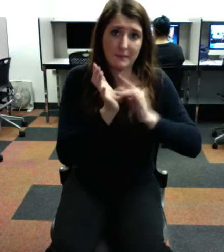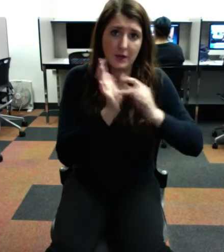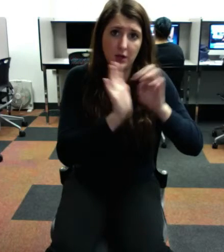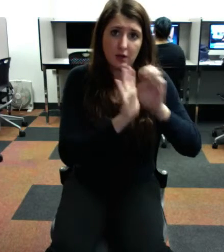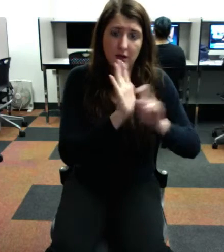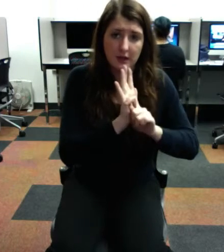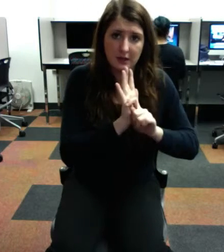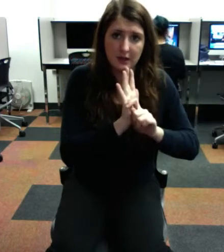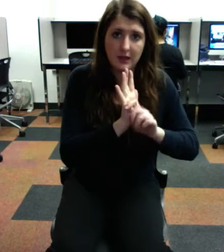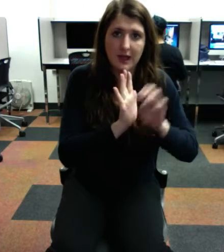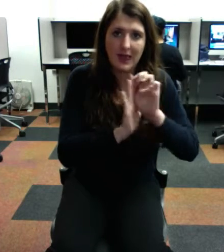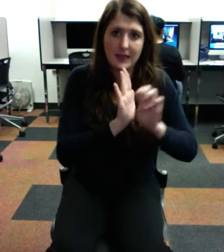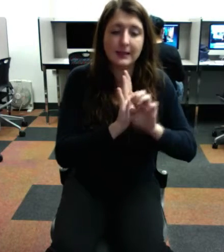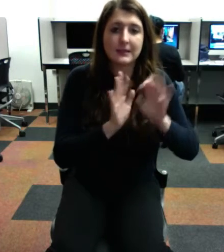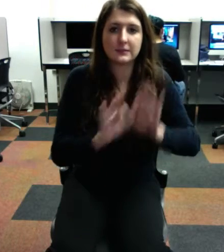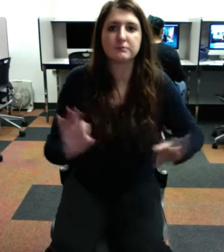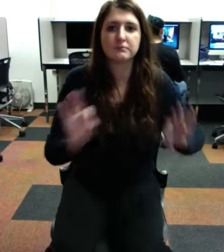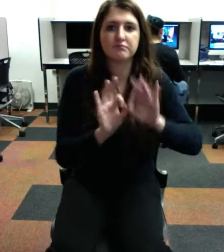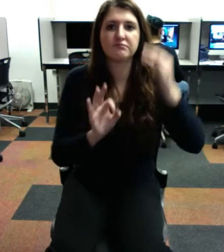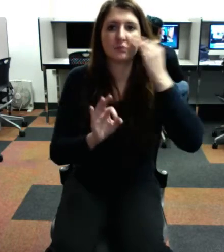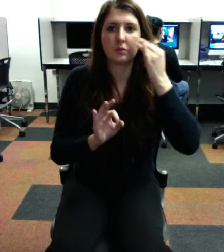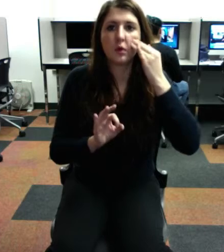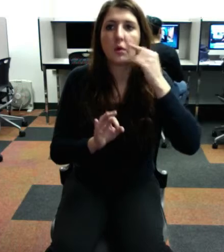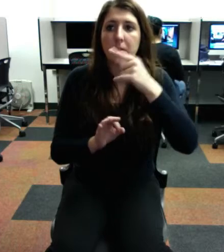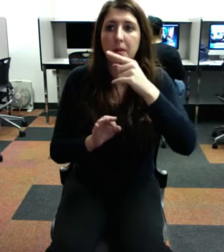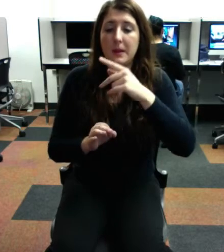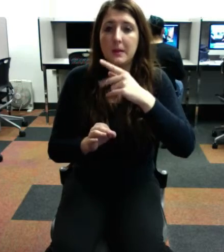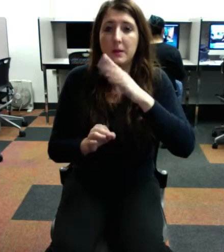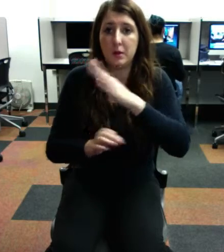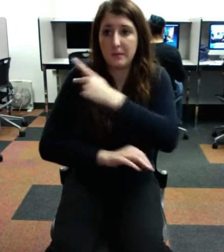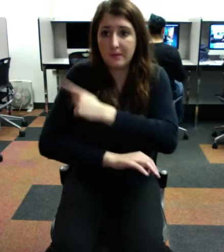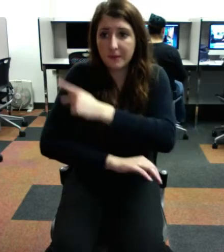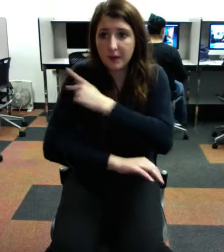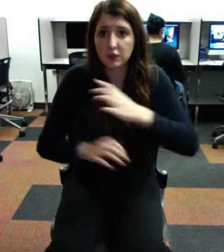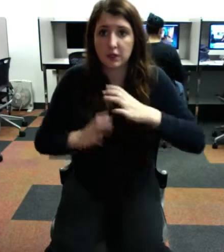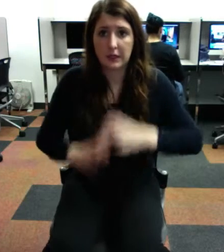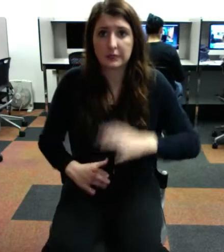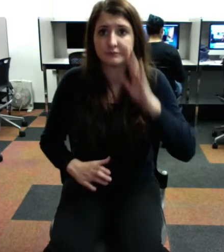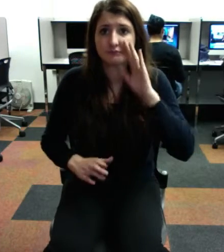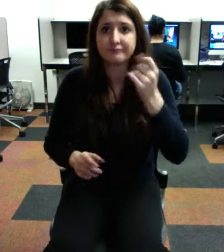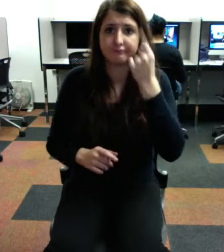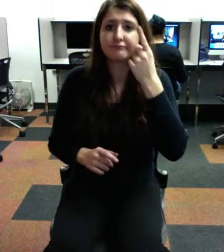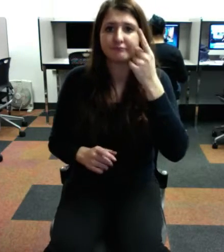words or descriptions that the patient or client understands. What does